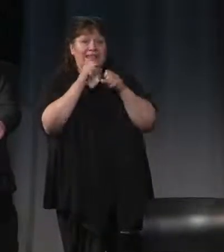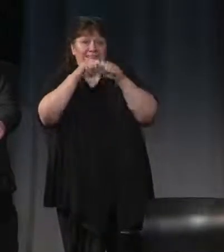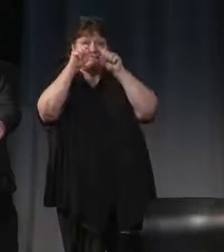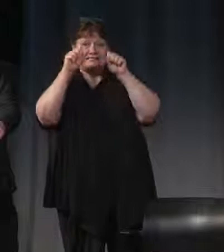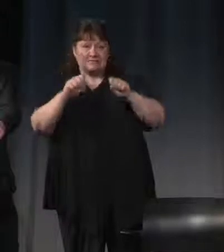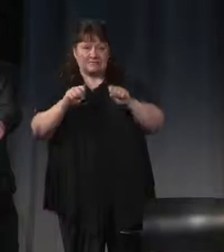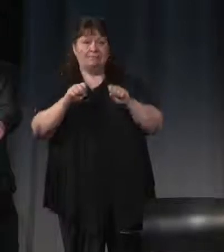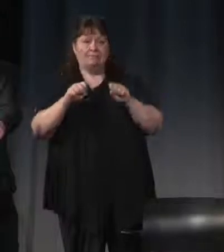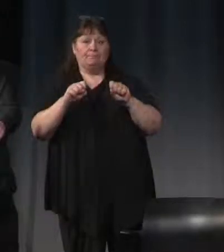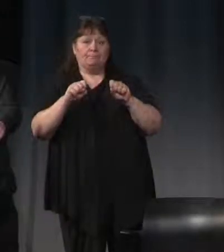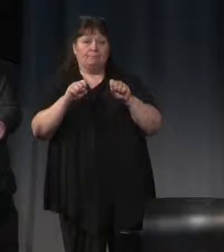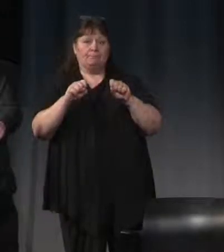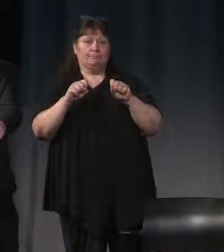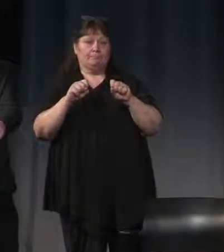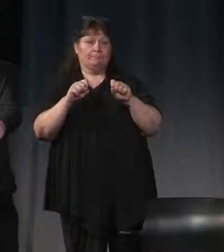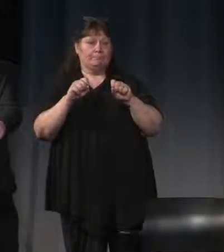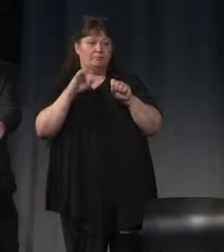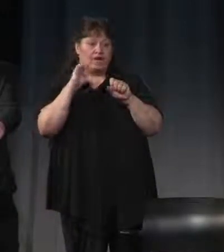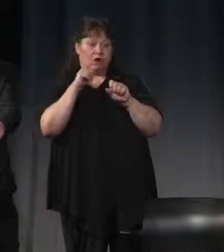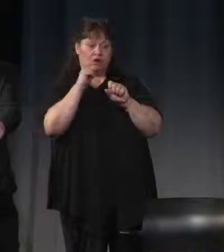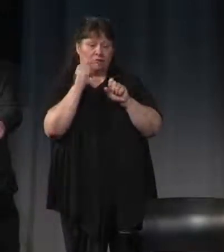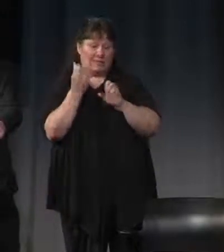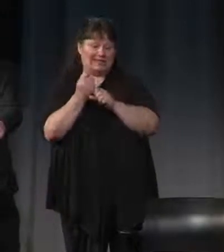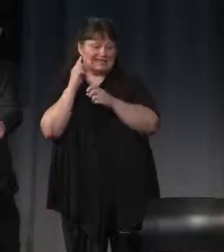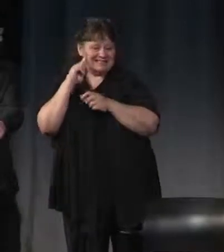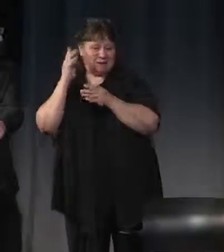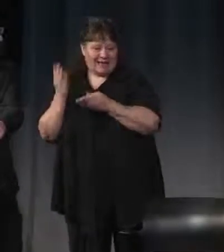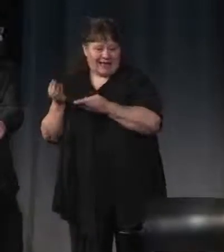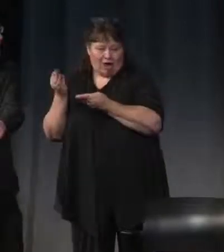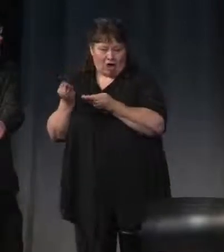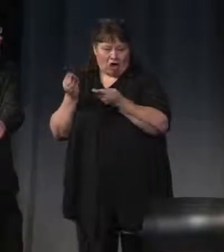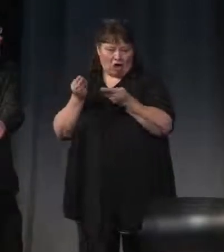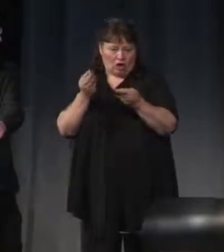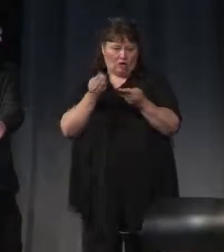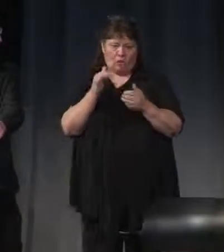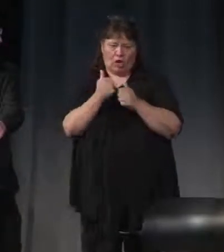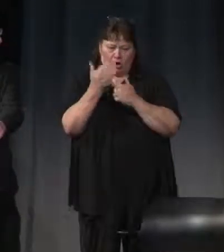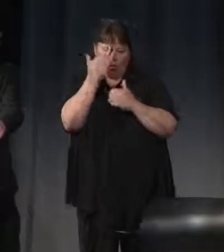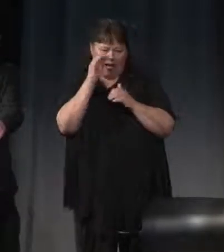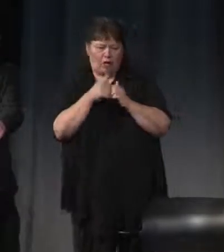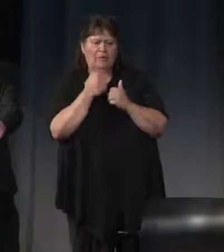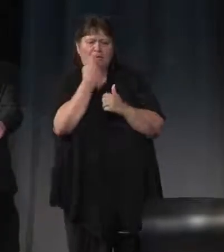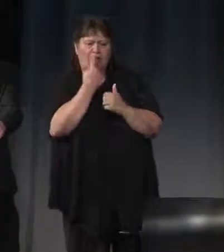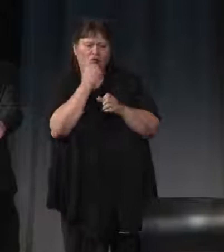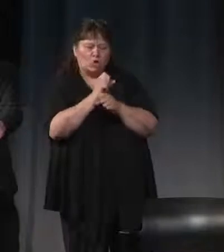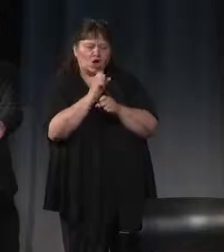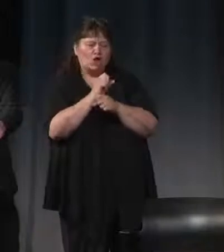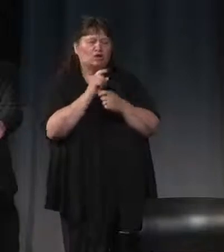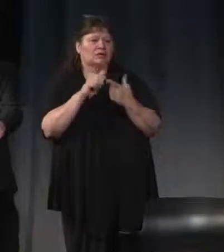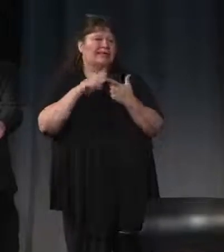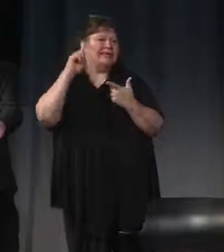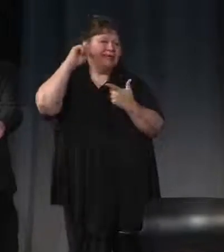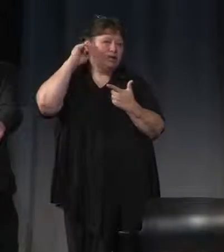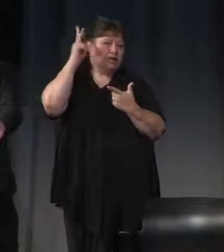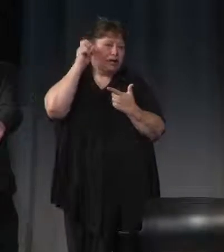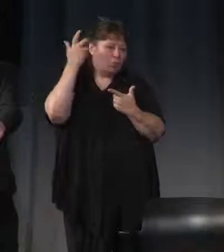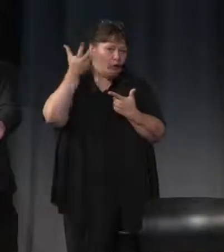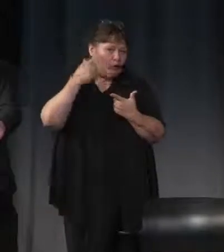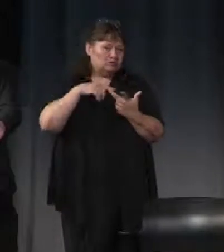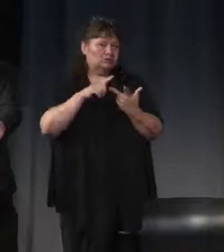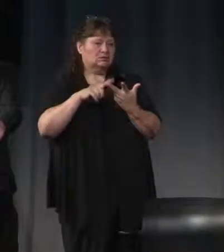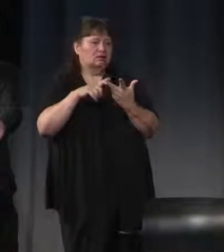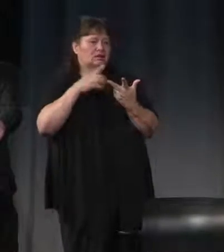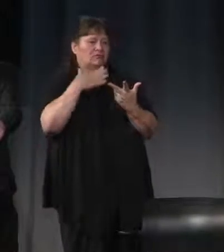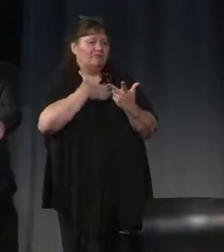system that could transport a sound efficiently. I mean, they wanted to know how the mouth worked, what sounds the ear could hear,